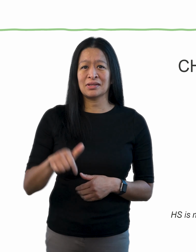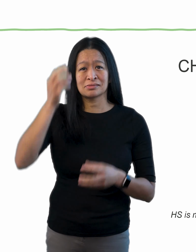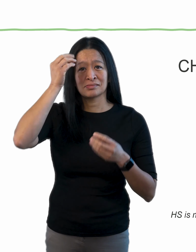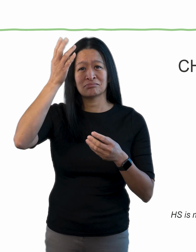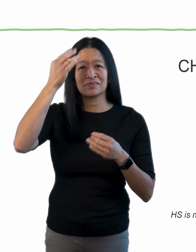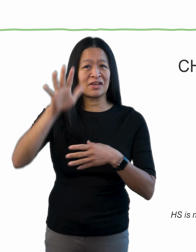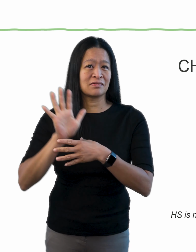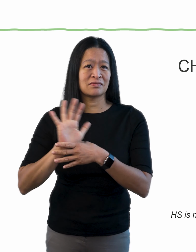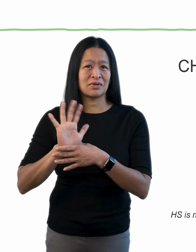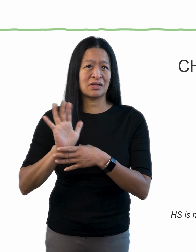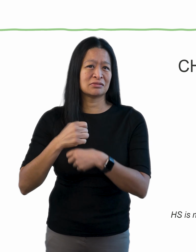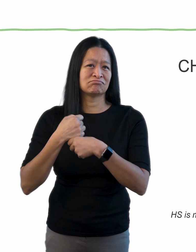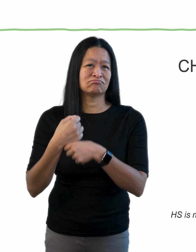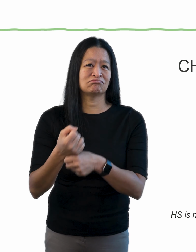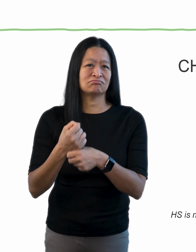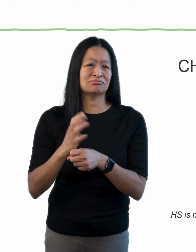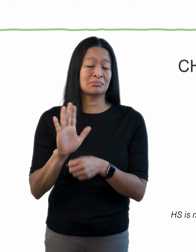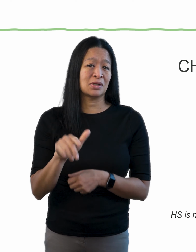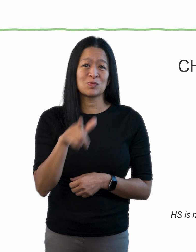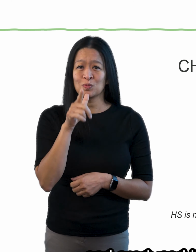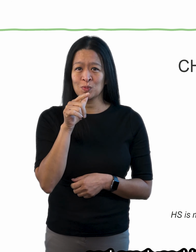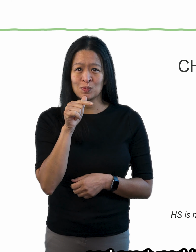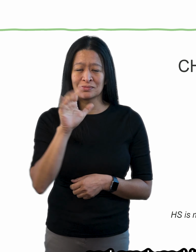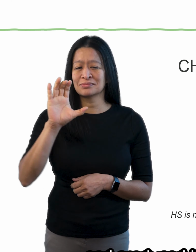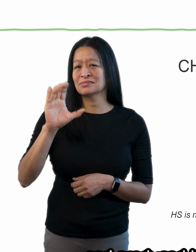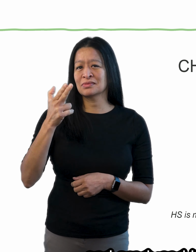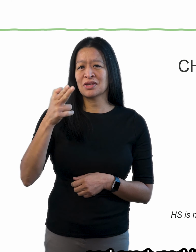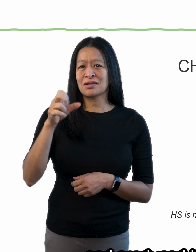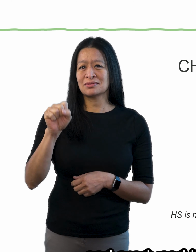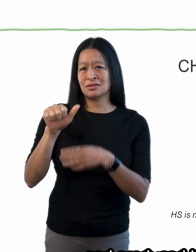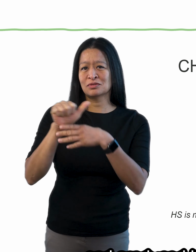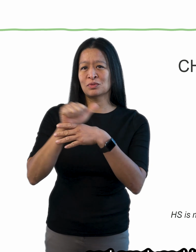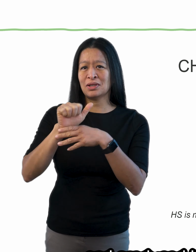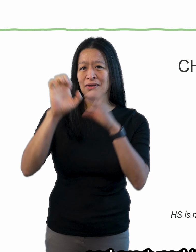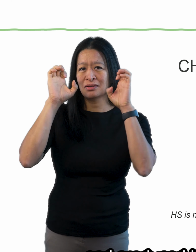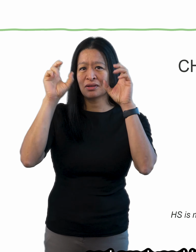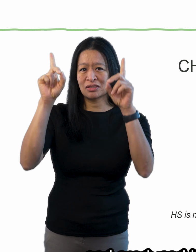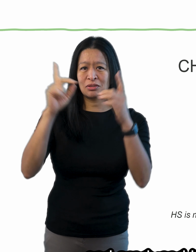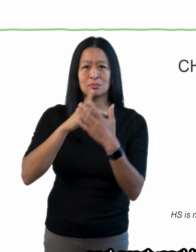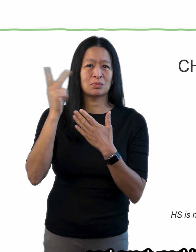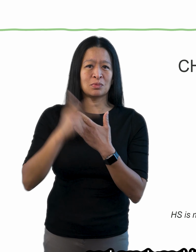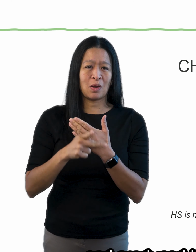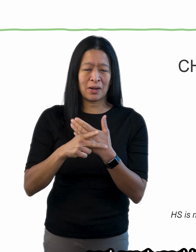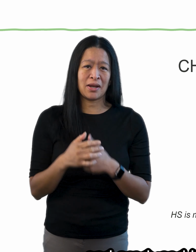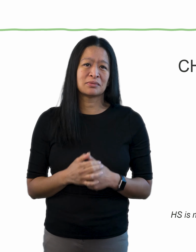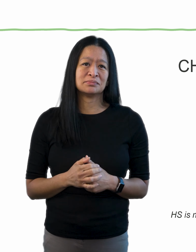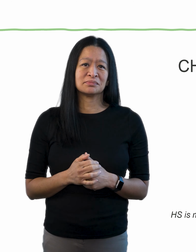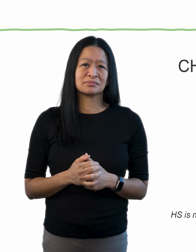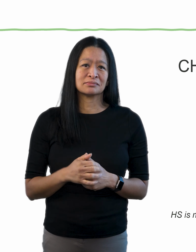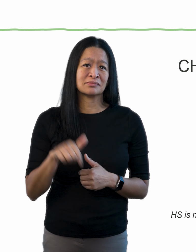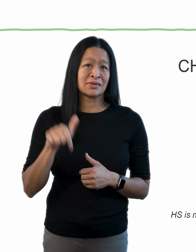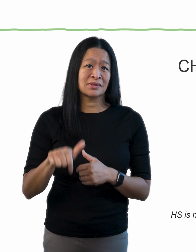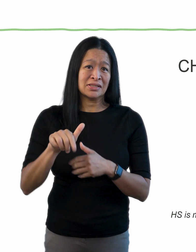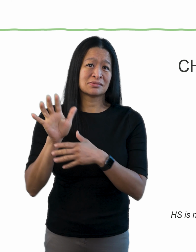This informational video is created and produced by CHS Training and Education Program. This video